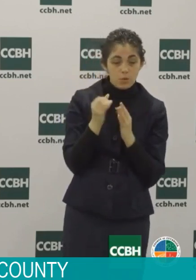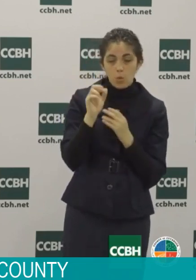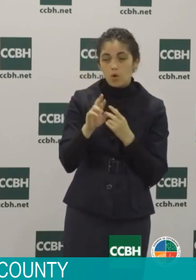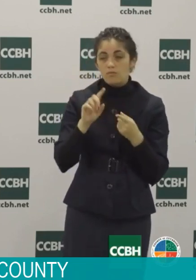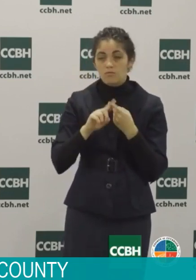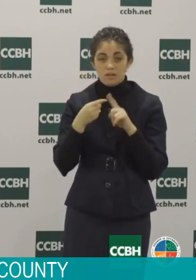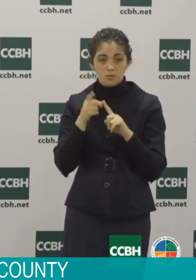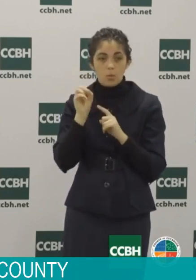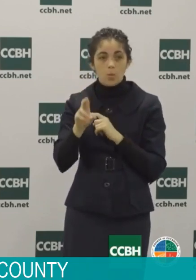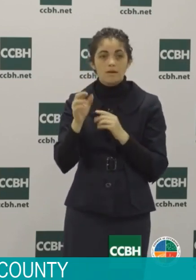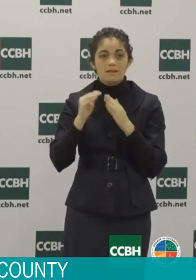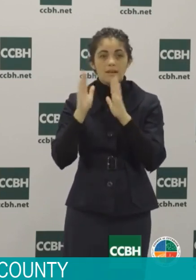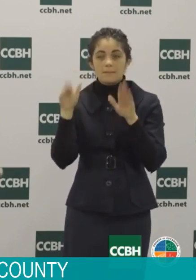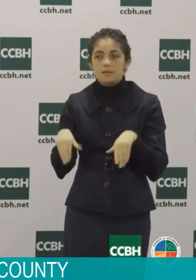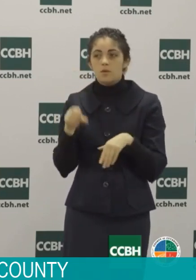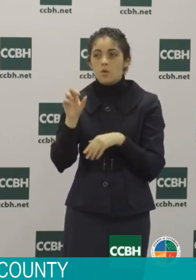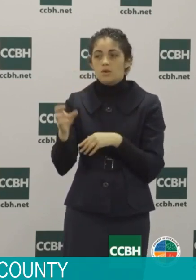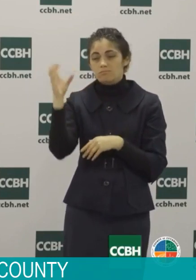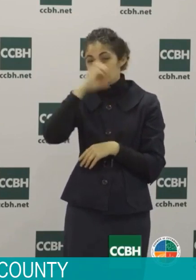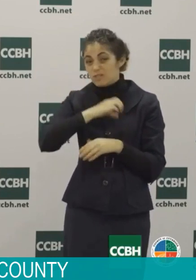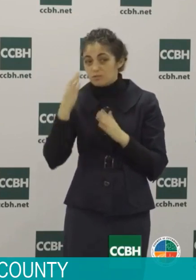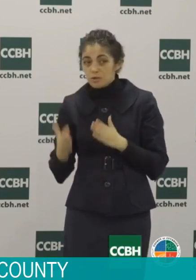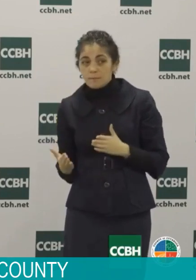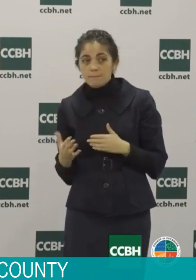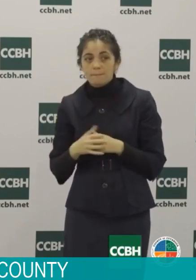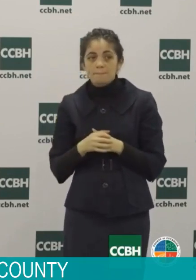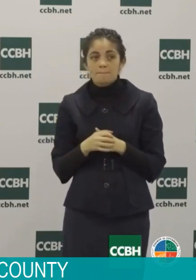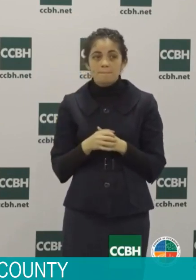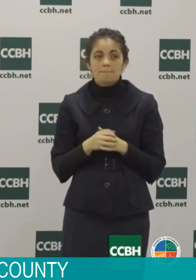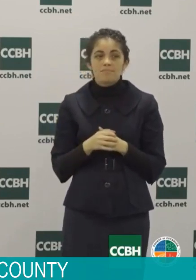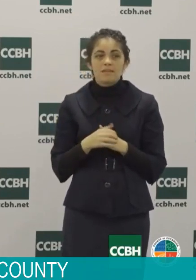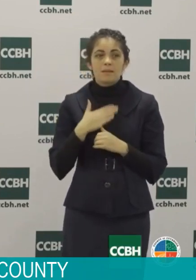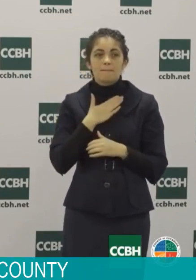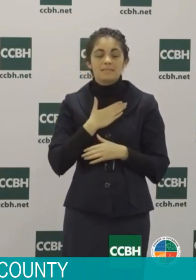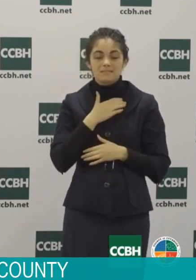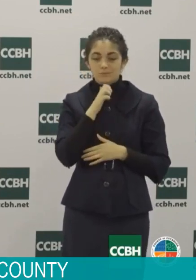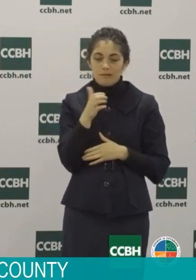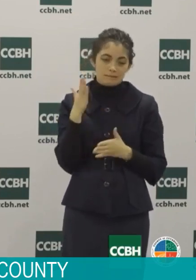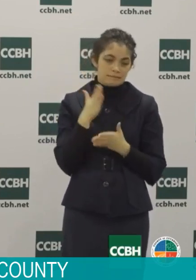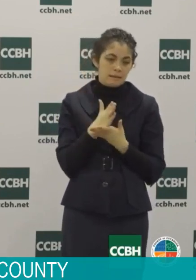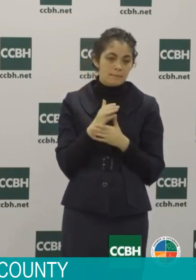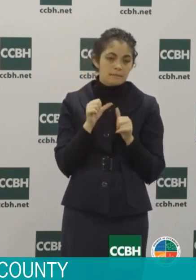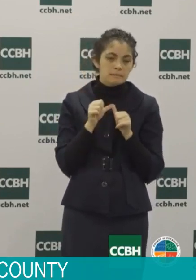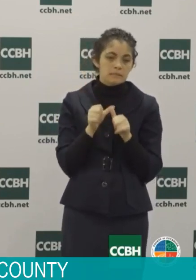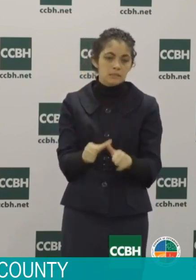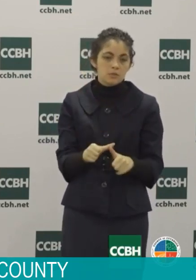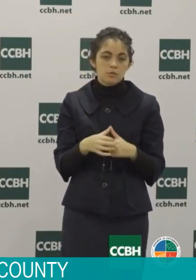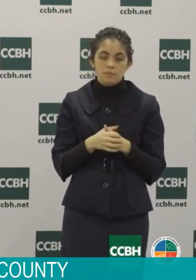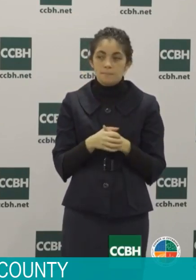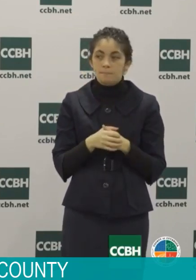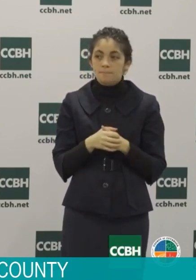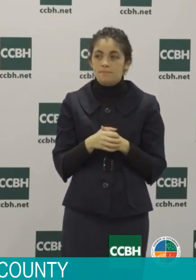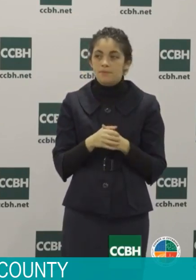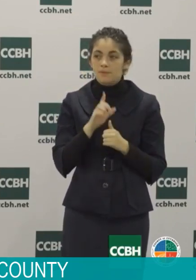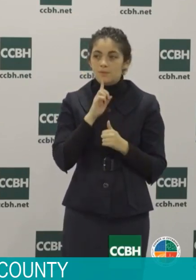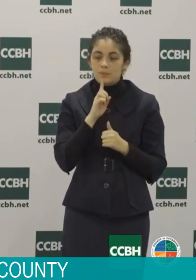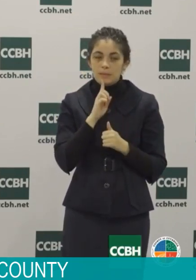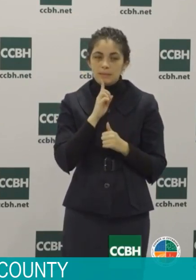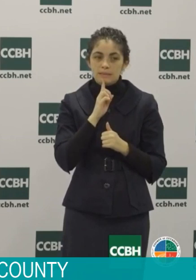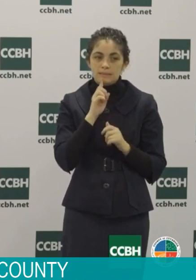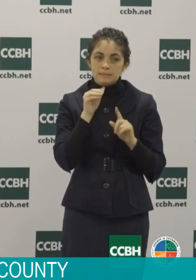friend, it could be your neighbor, it could be a stranger. So please don't let up. Please stay adherent to